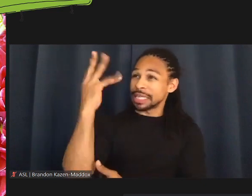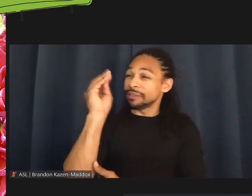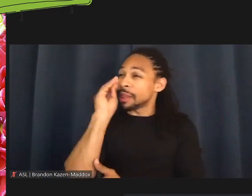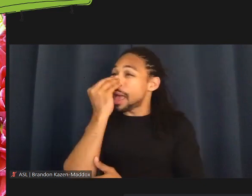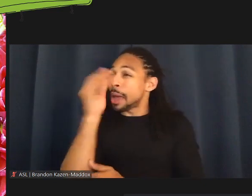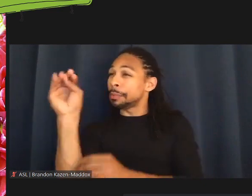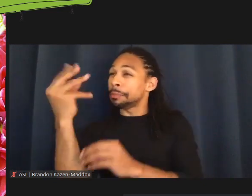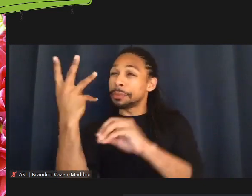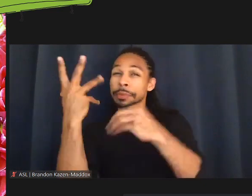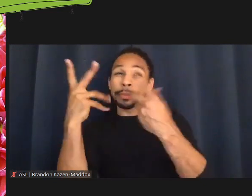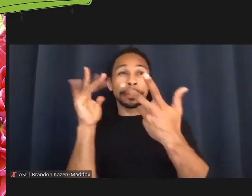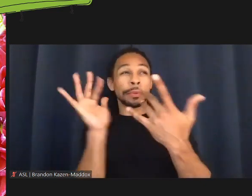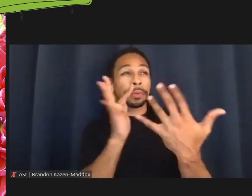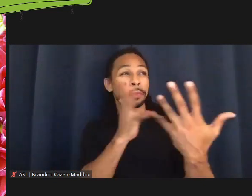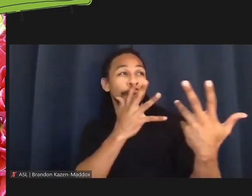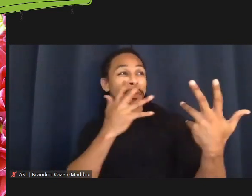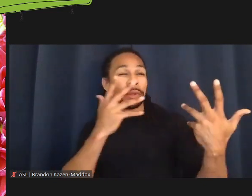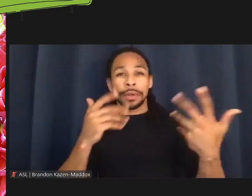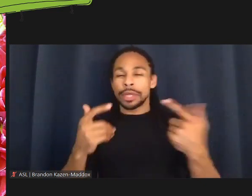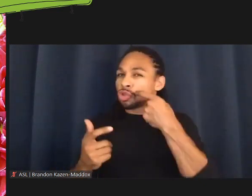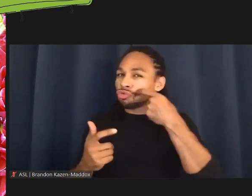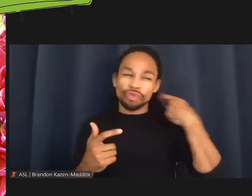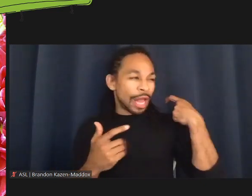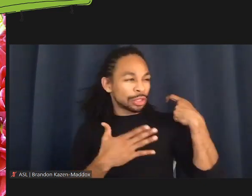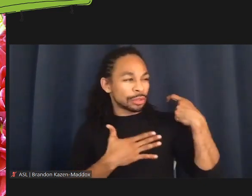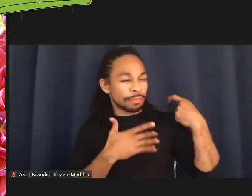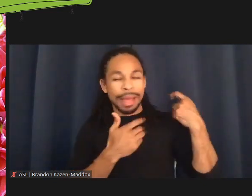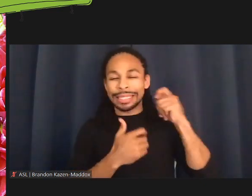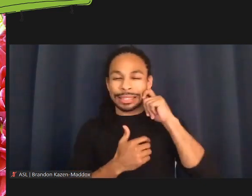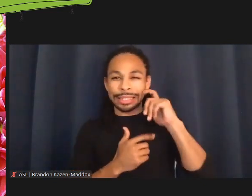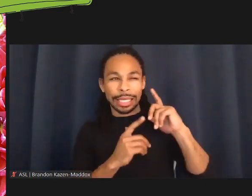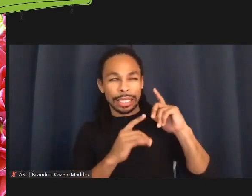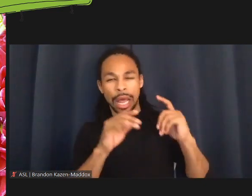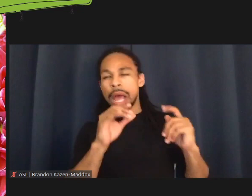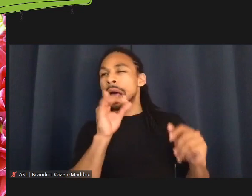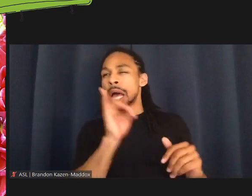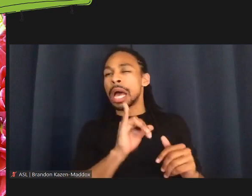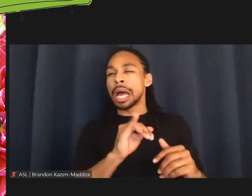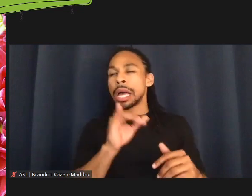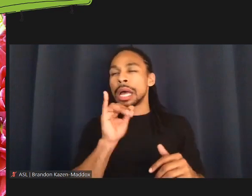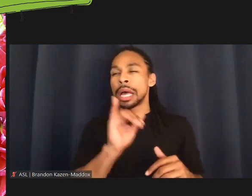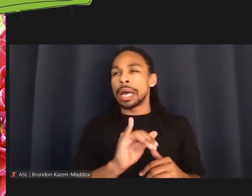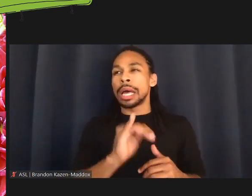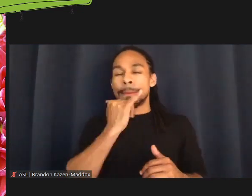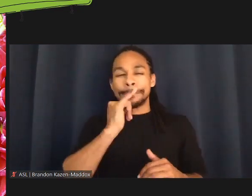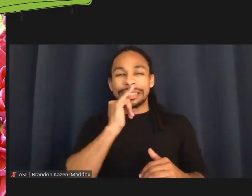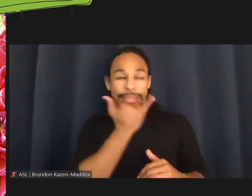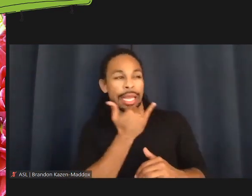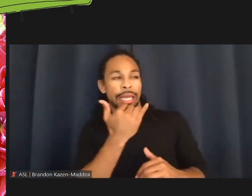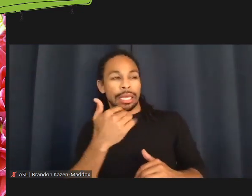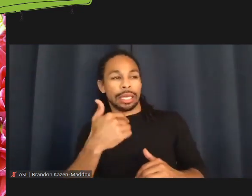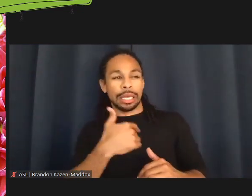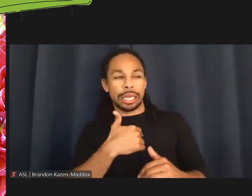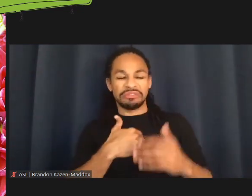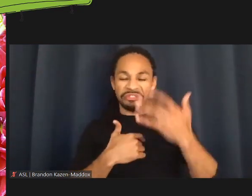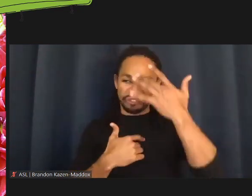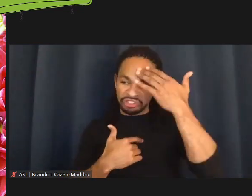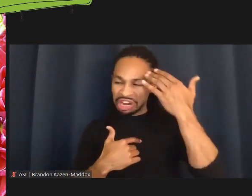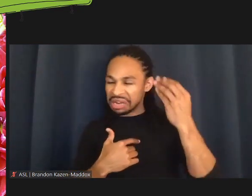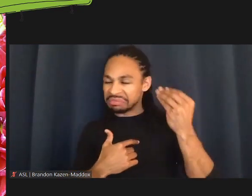mistake, not one I can remember. Too many between us. leaving,